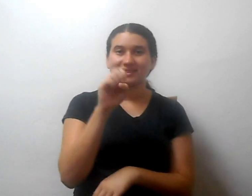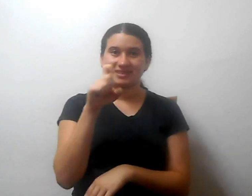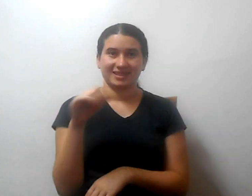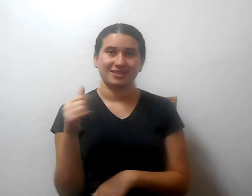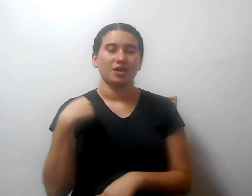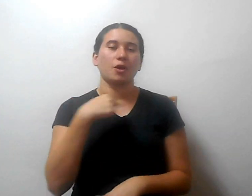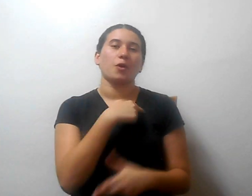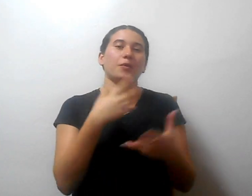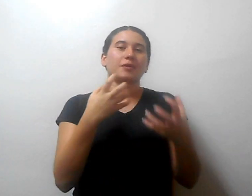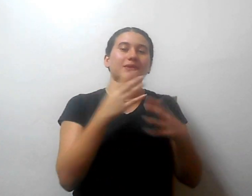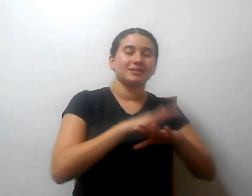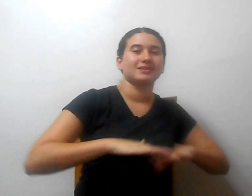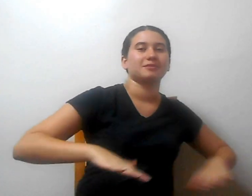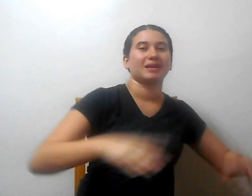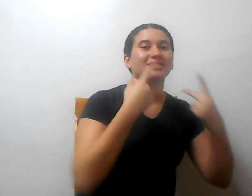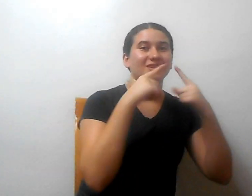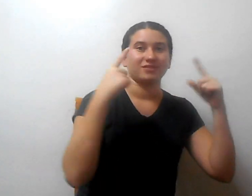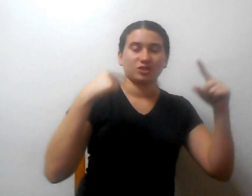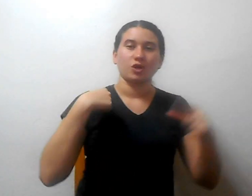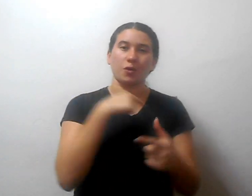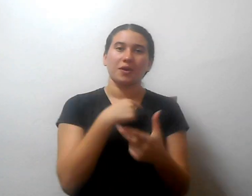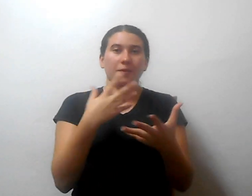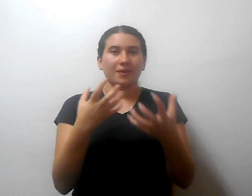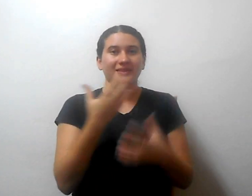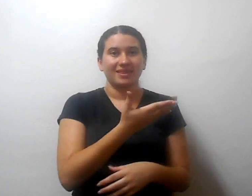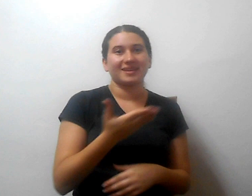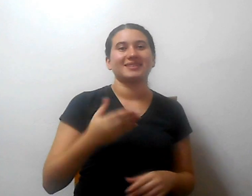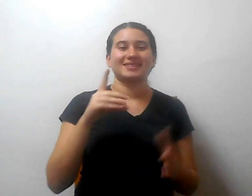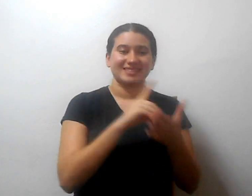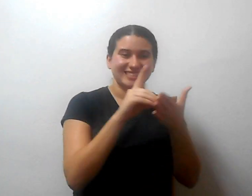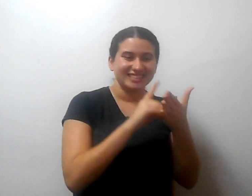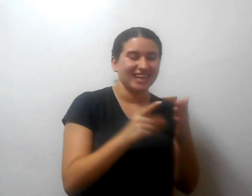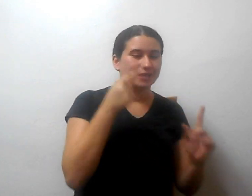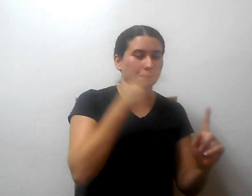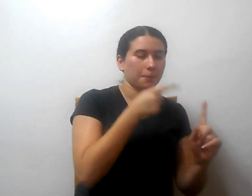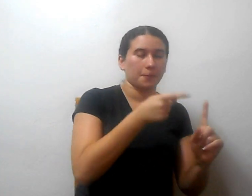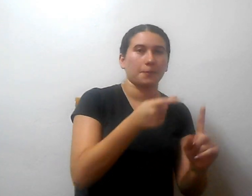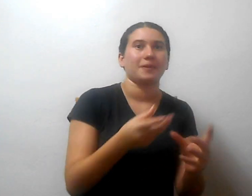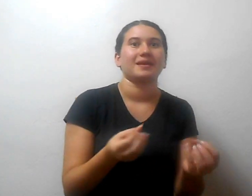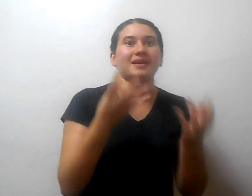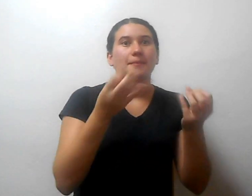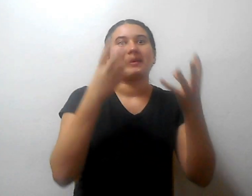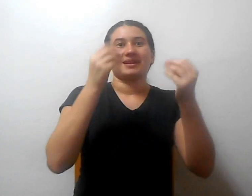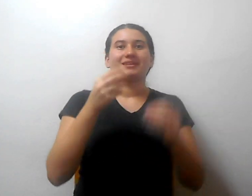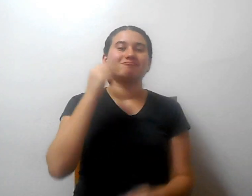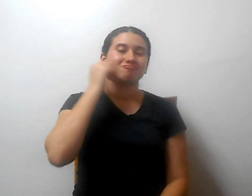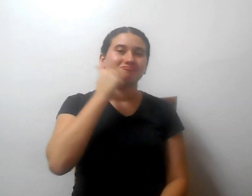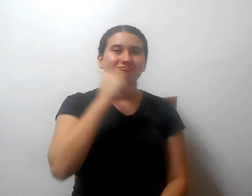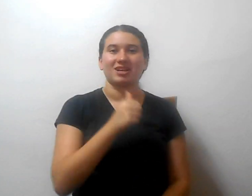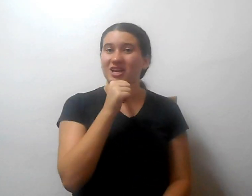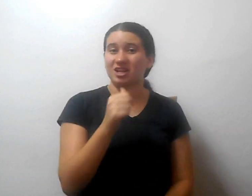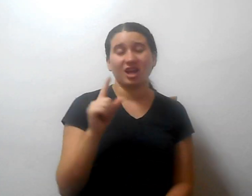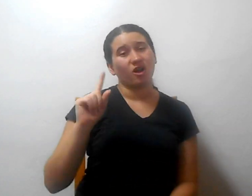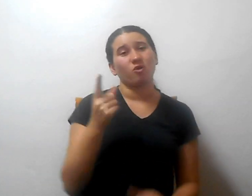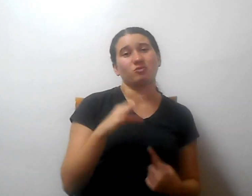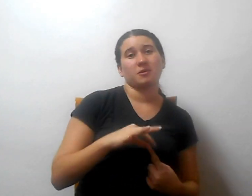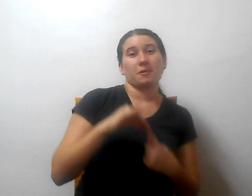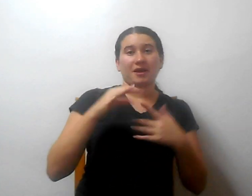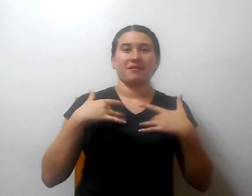want space efficiency. We want things that are designed for how they're used the vast majority of the time, not that rare event. Why